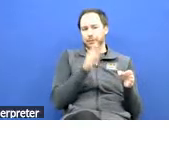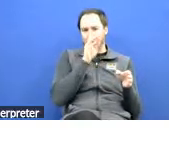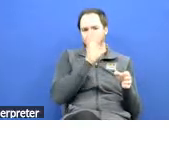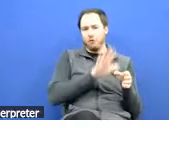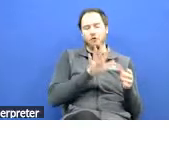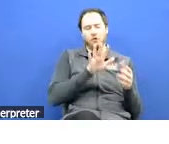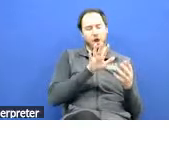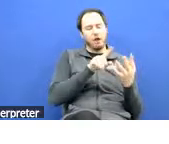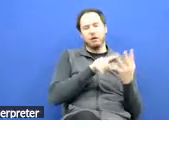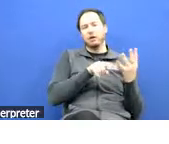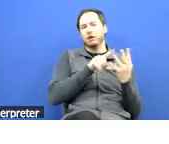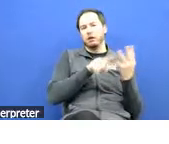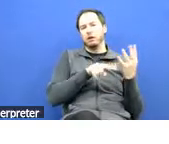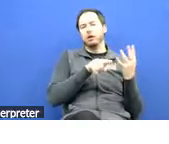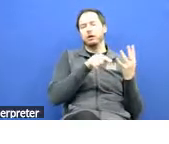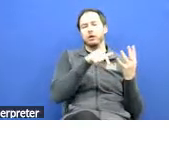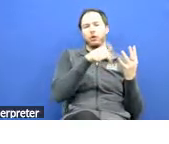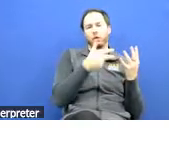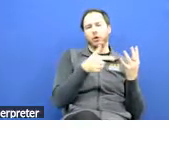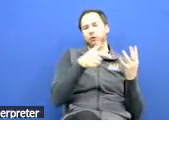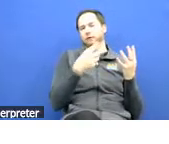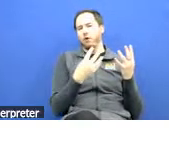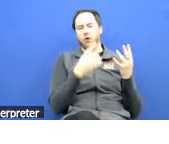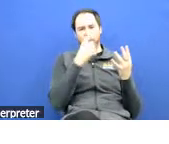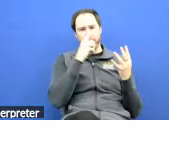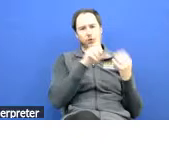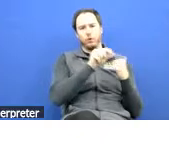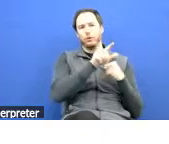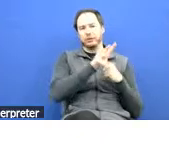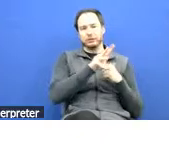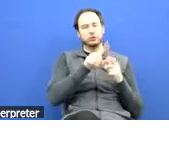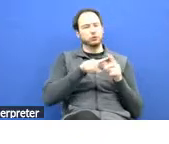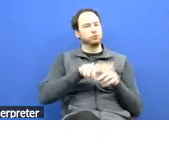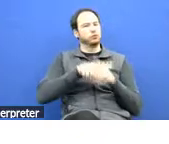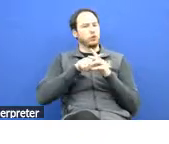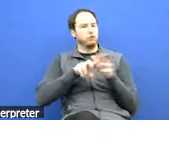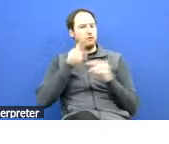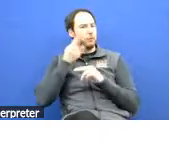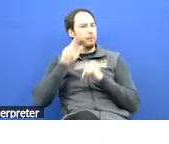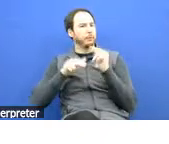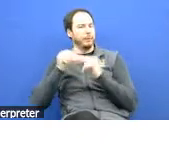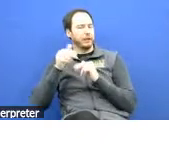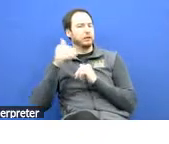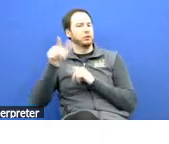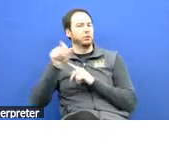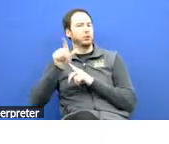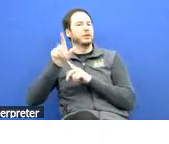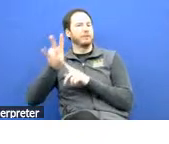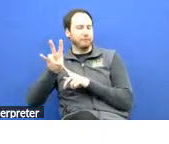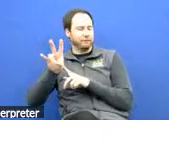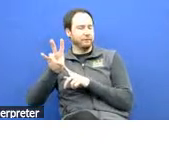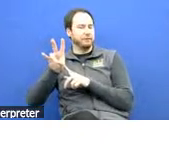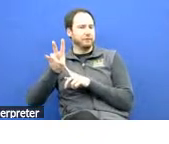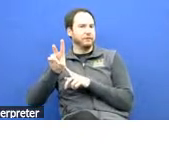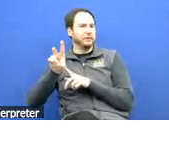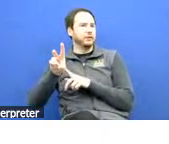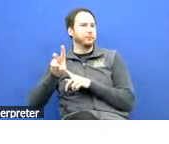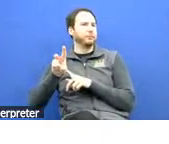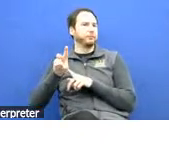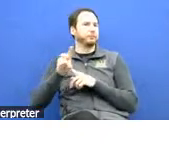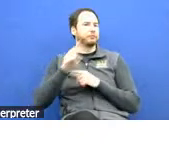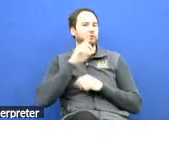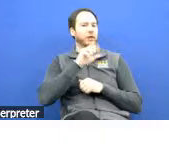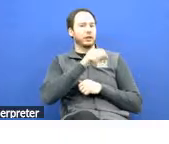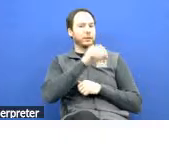26. To your point, to have free and clear easements ready to go for construction Right. season of 2027. So 10%